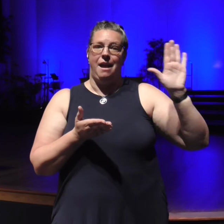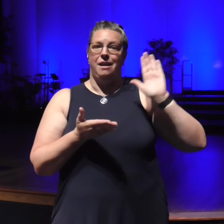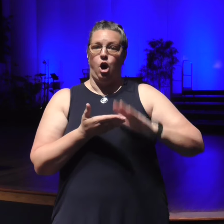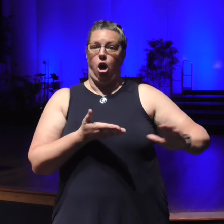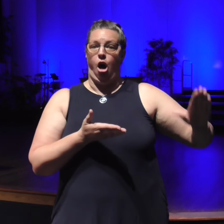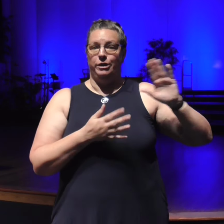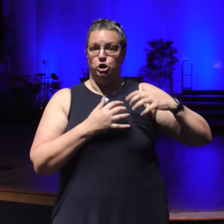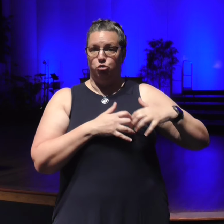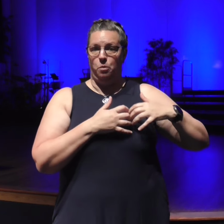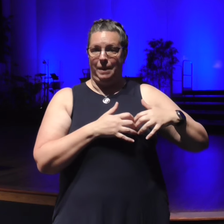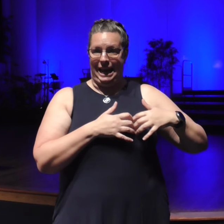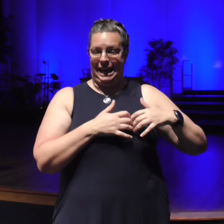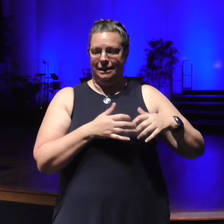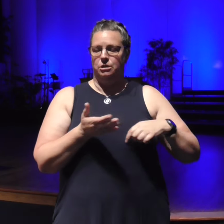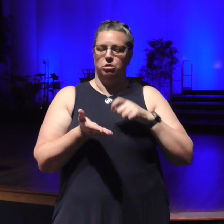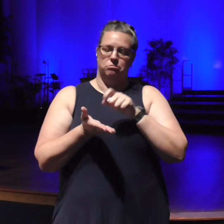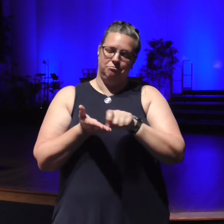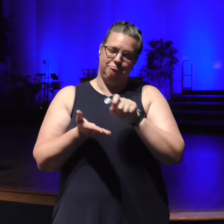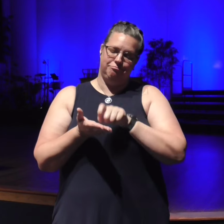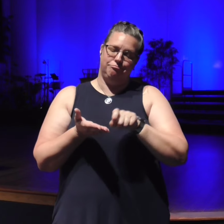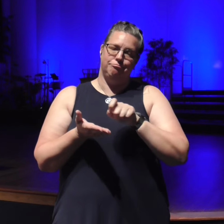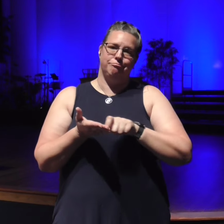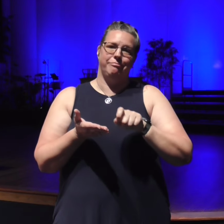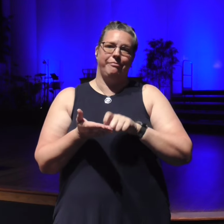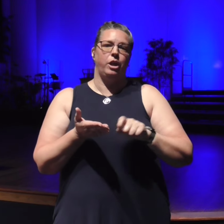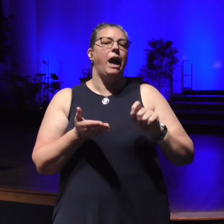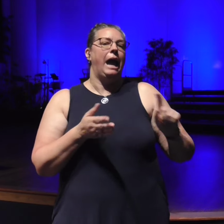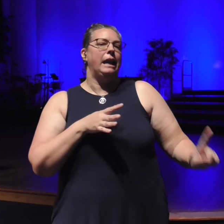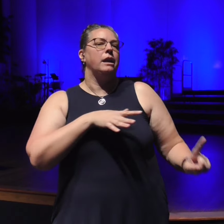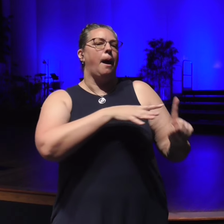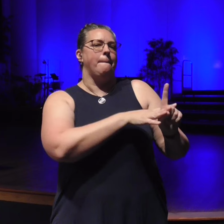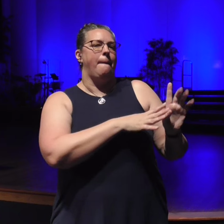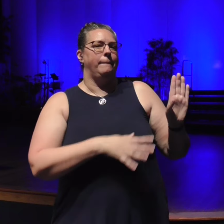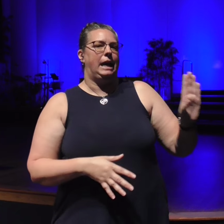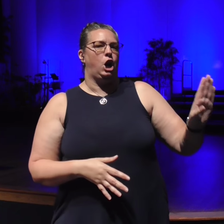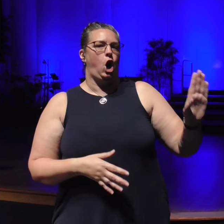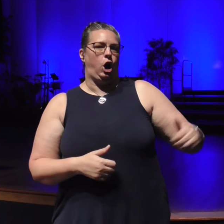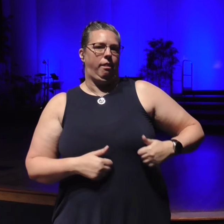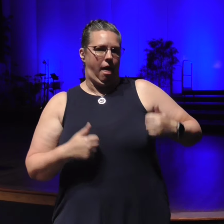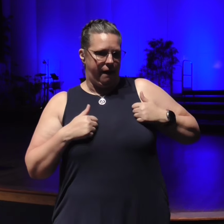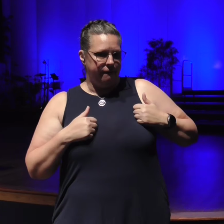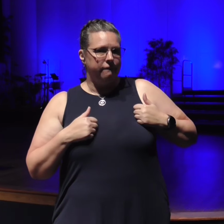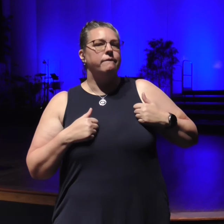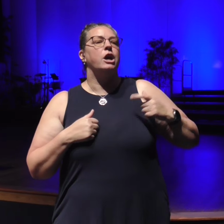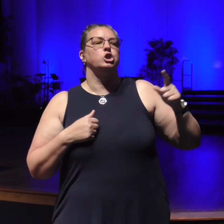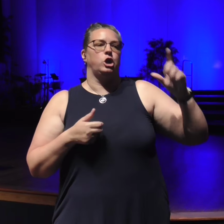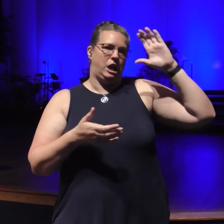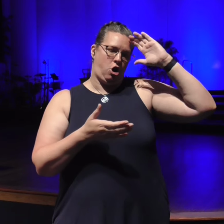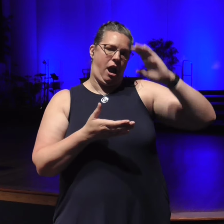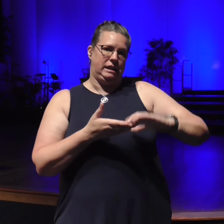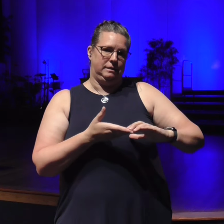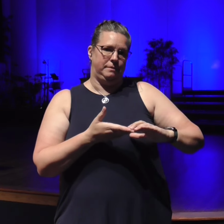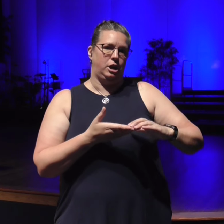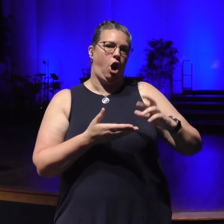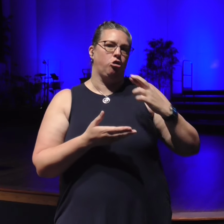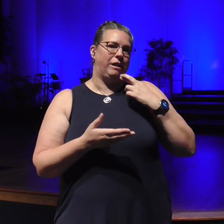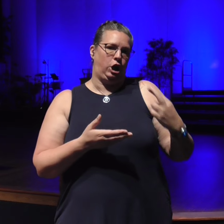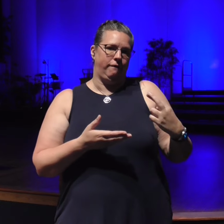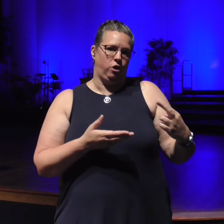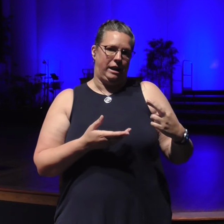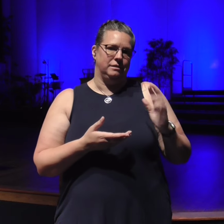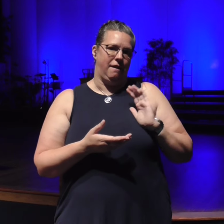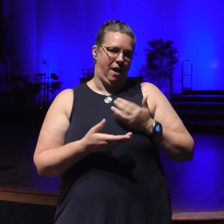roommates, and she was telling me, because it had just come up in her life, and she and her husband are good friends of